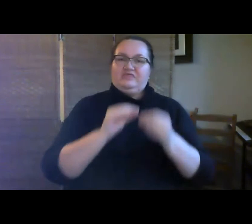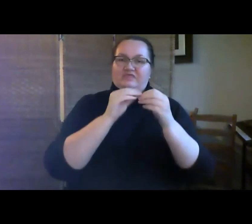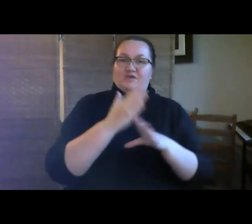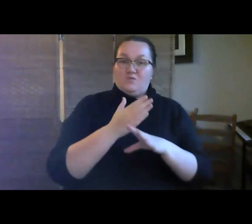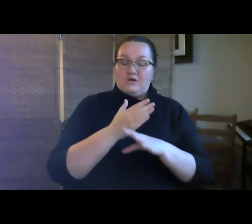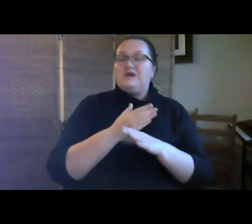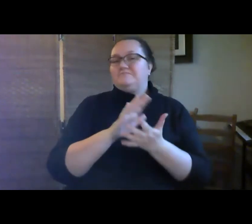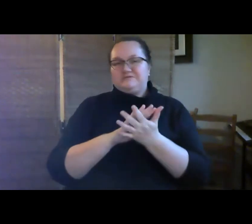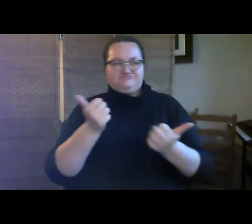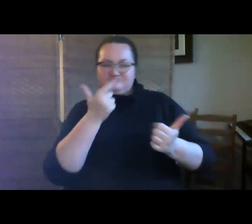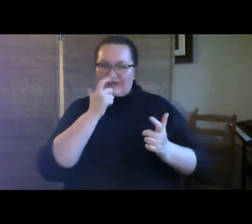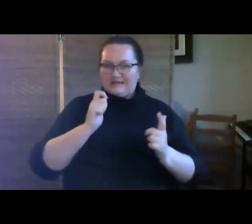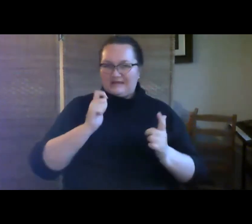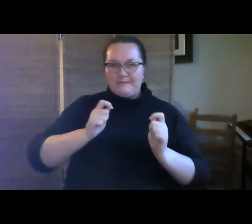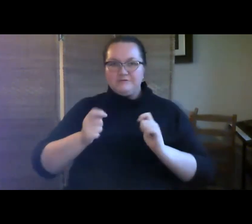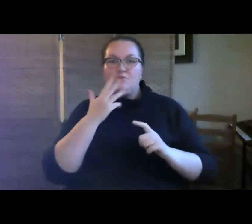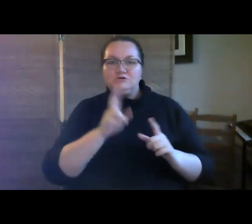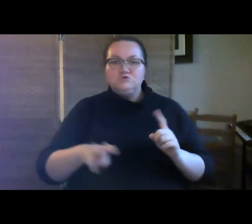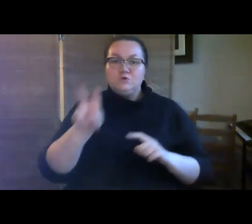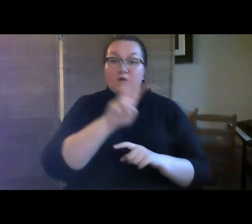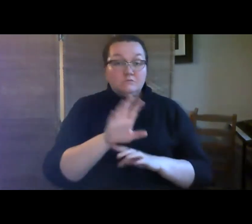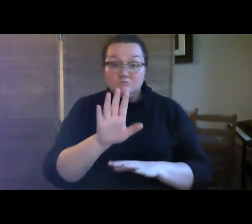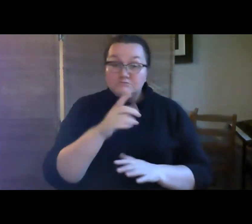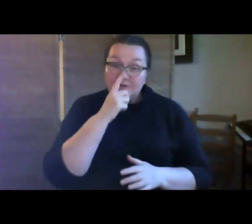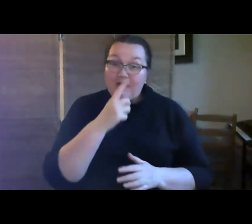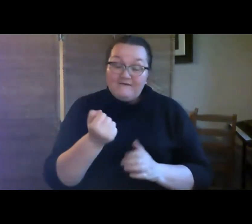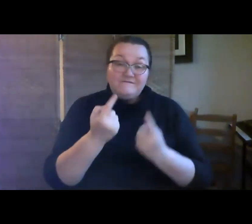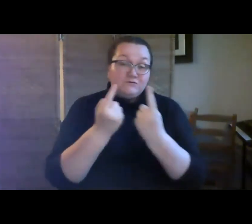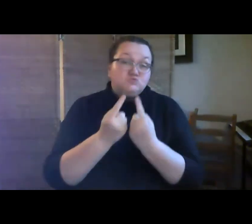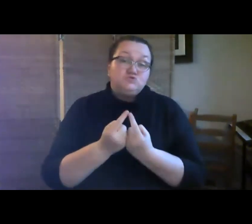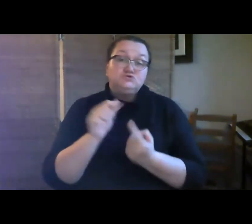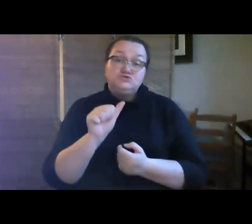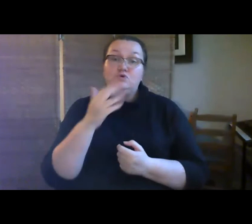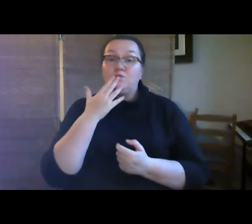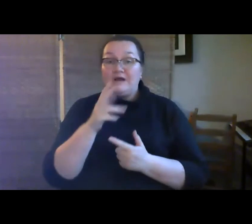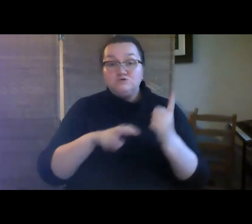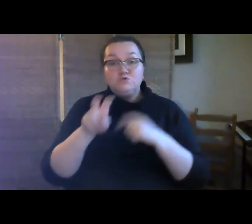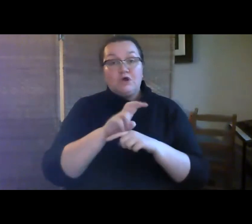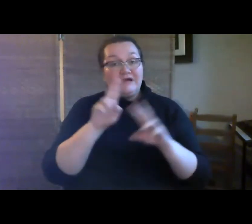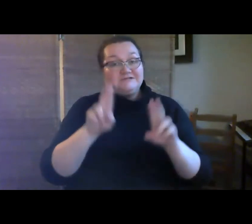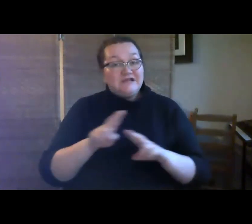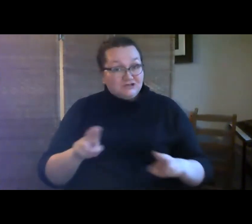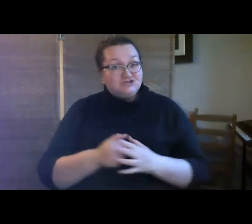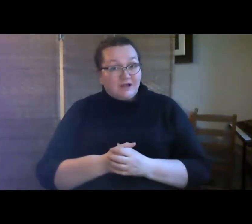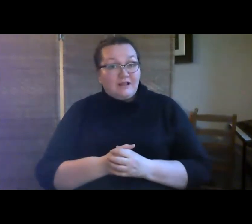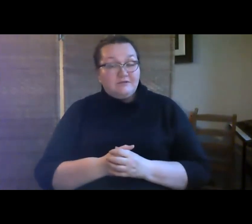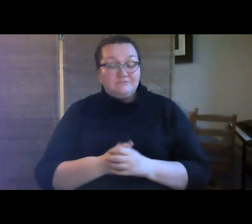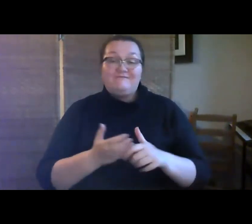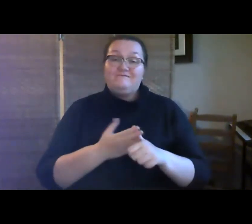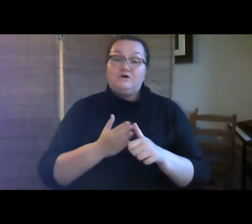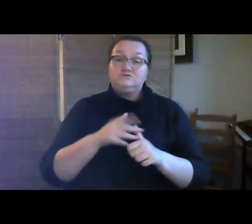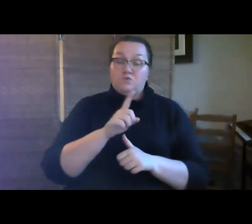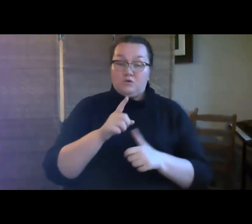unexpected issues with embedded access within work when it comes to touring internationally. Firstly, that